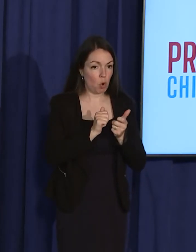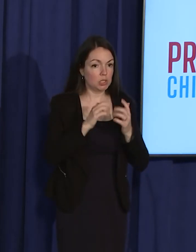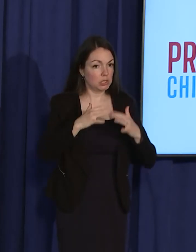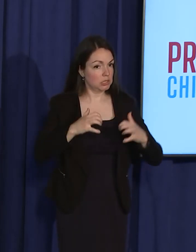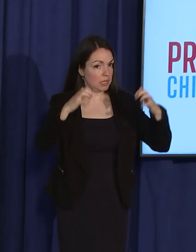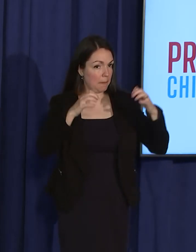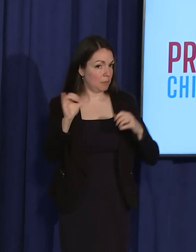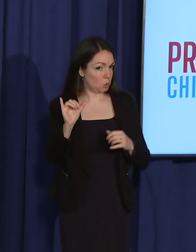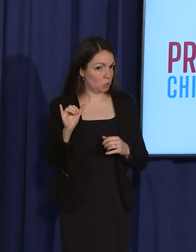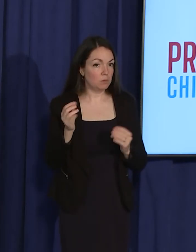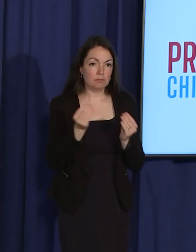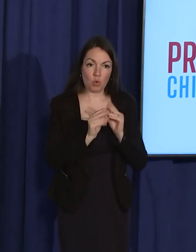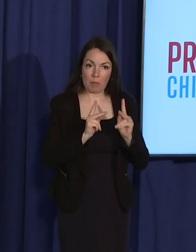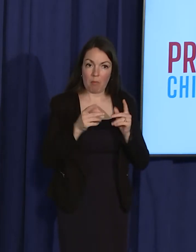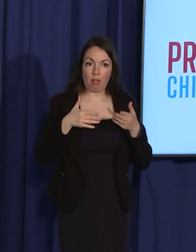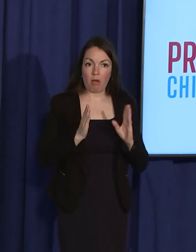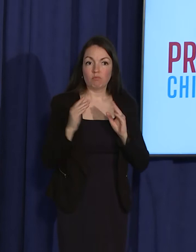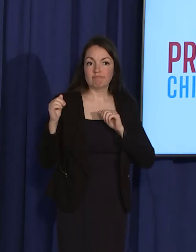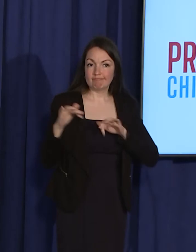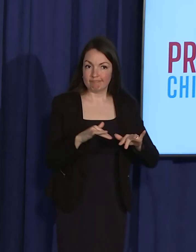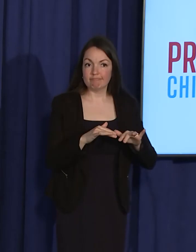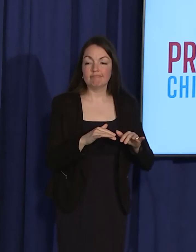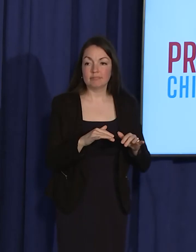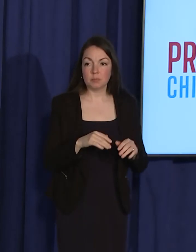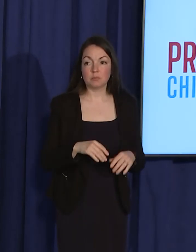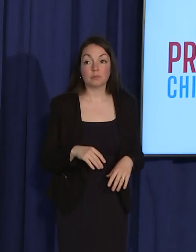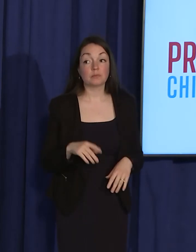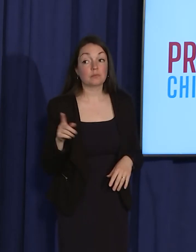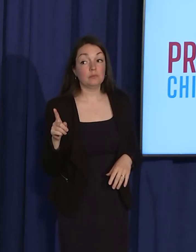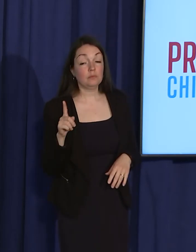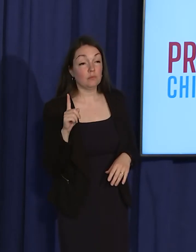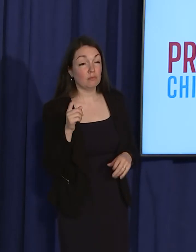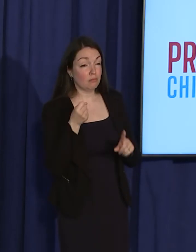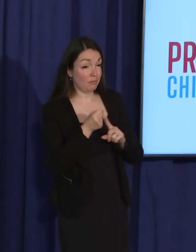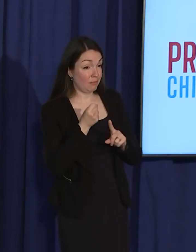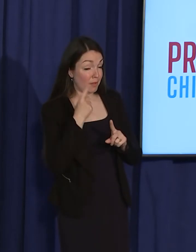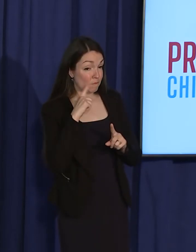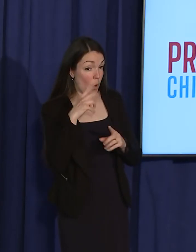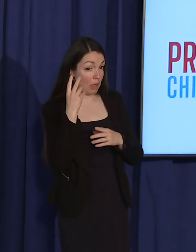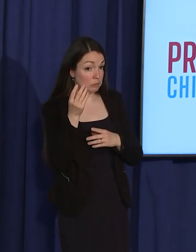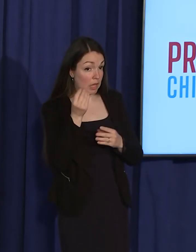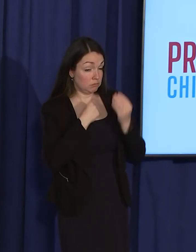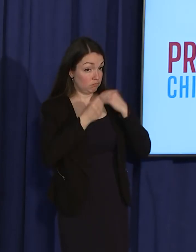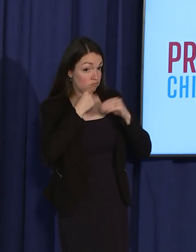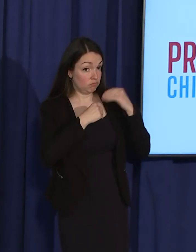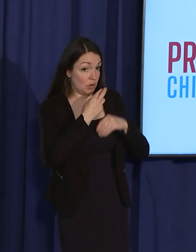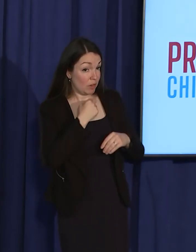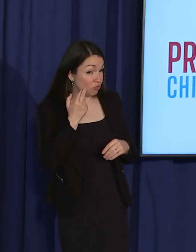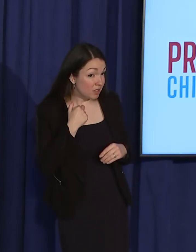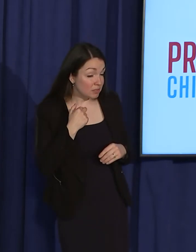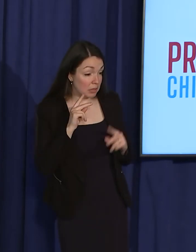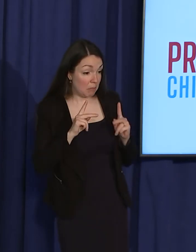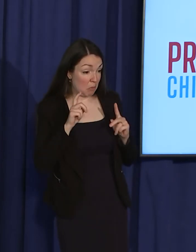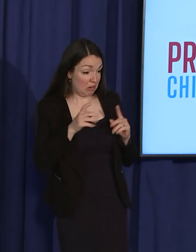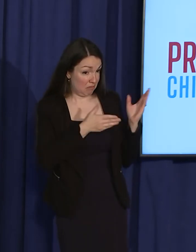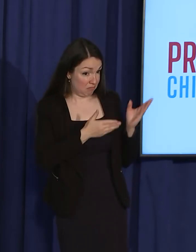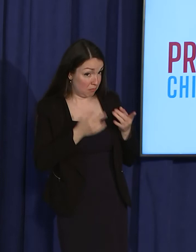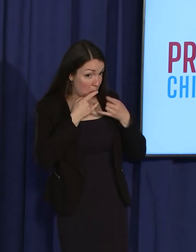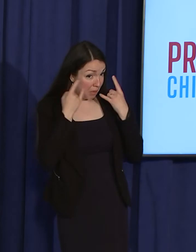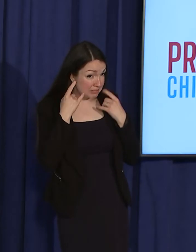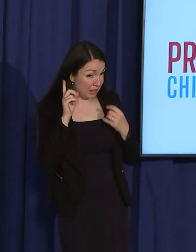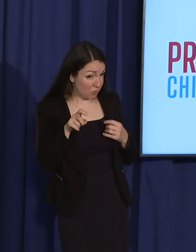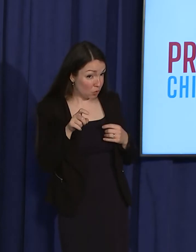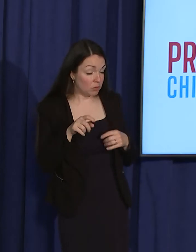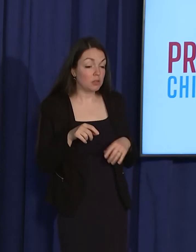stadiums. Any impact on outdoor dining? If people are going to be outdoor dining, do they even need to bring a mask with them to go